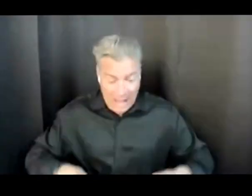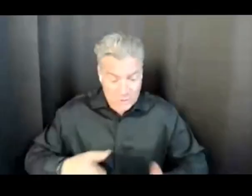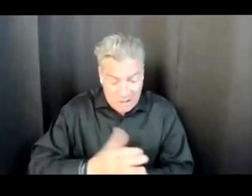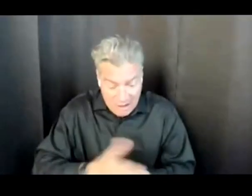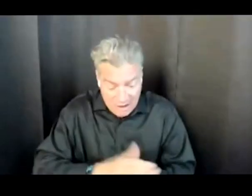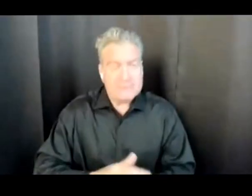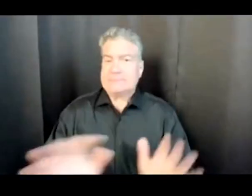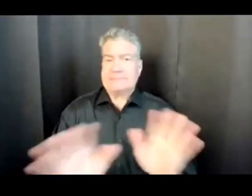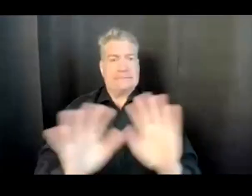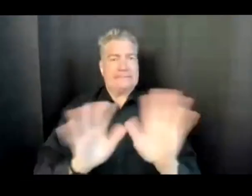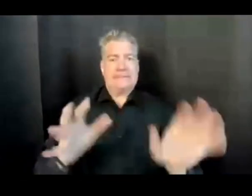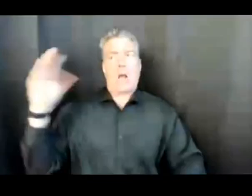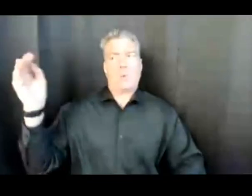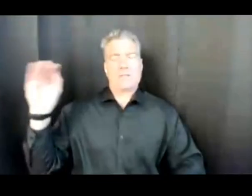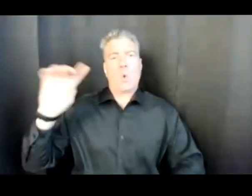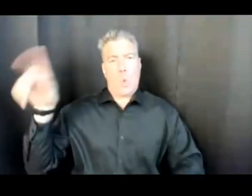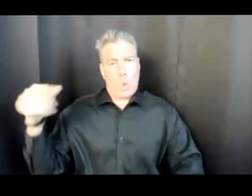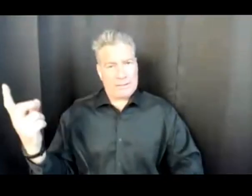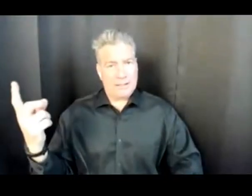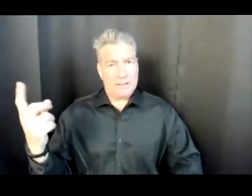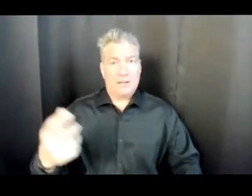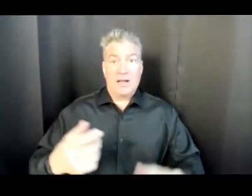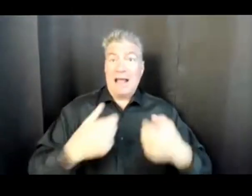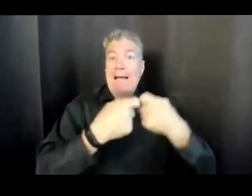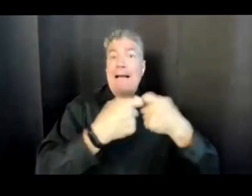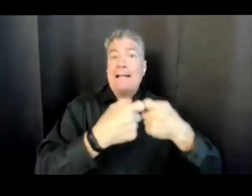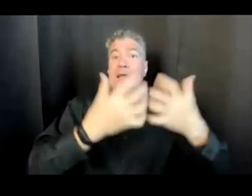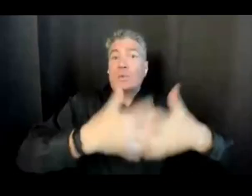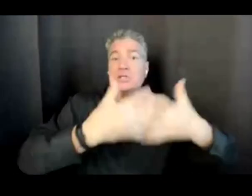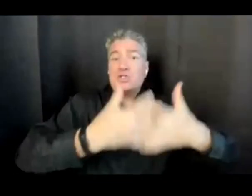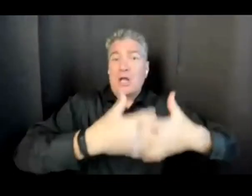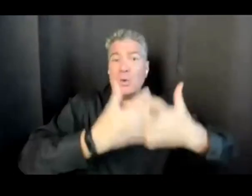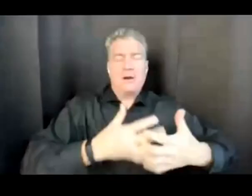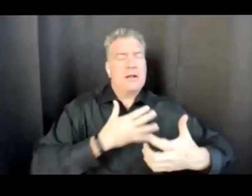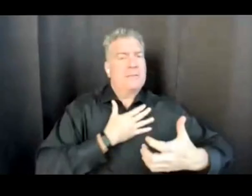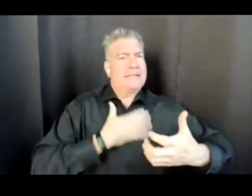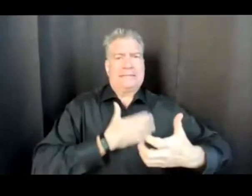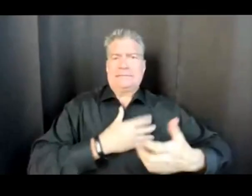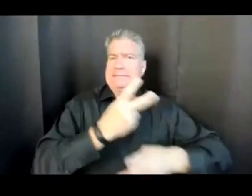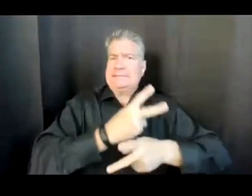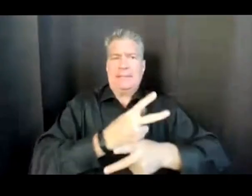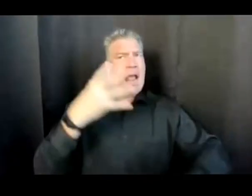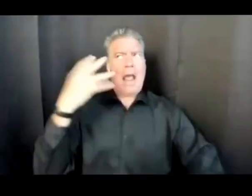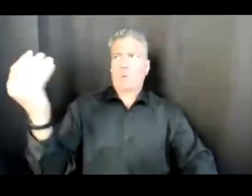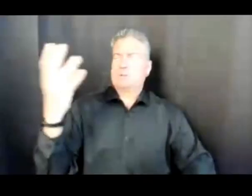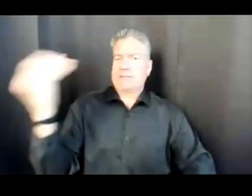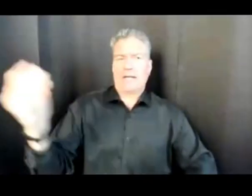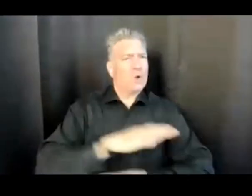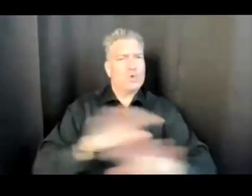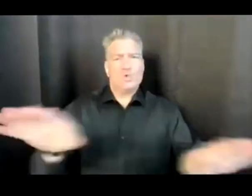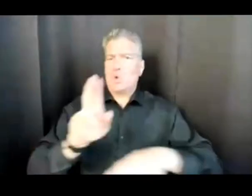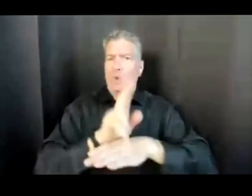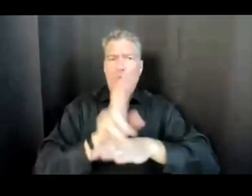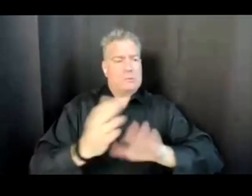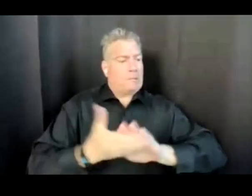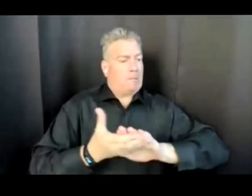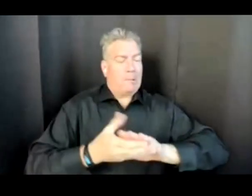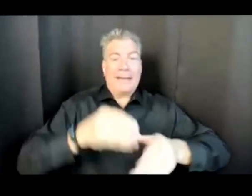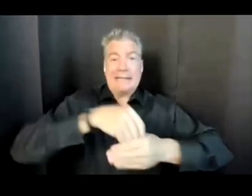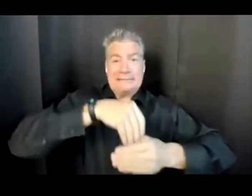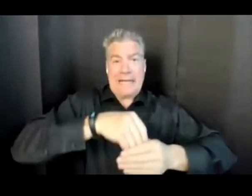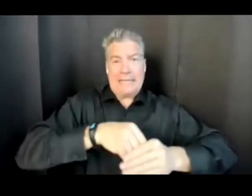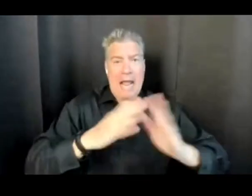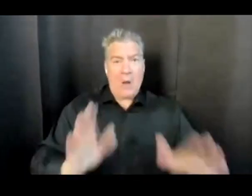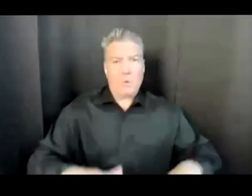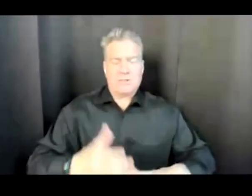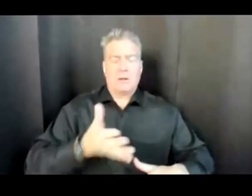feet away from your home's windows, doors, and vents to prevent deadly carbon monoxide poisoning. If you lose power and don't have